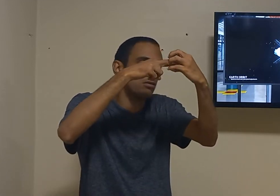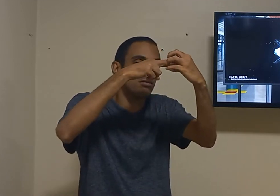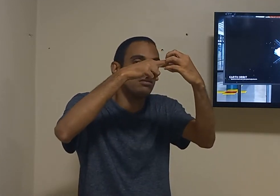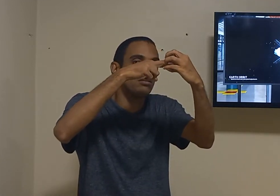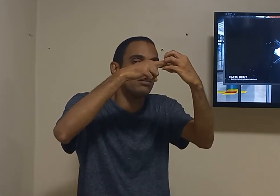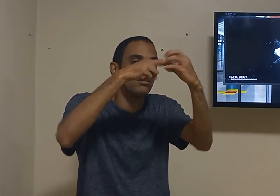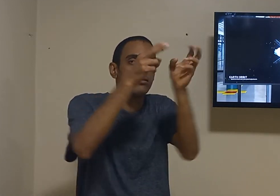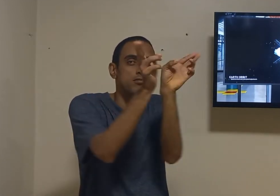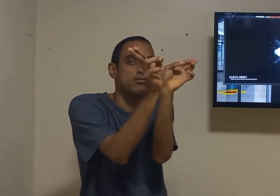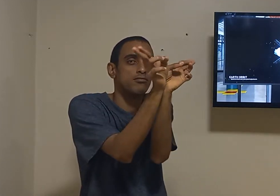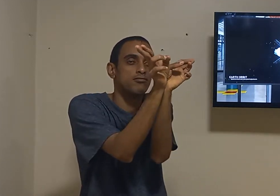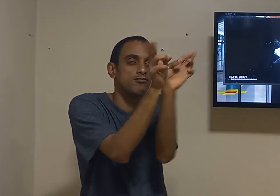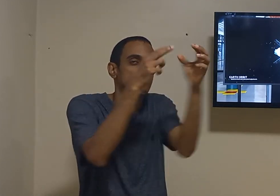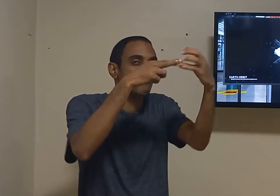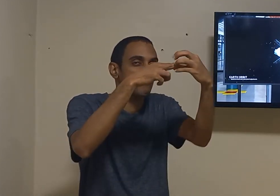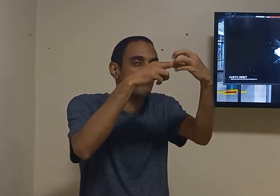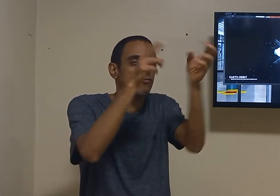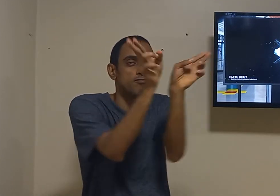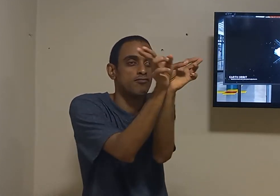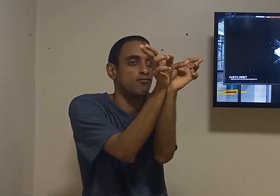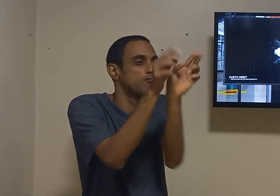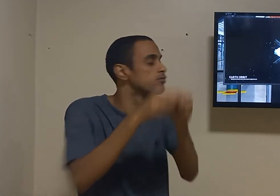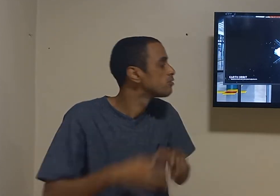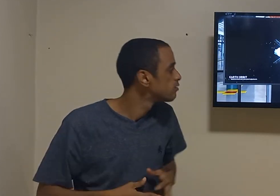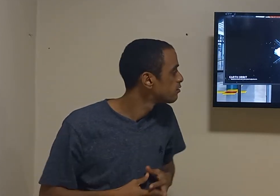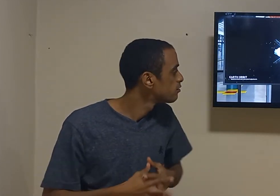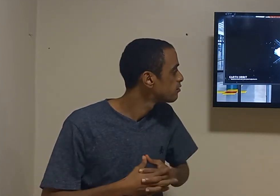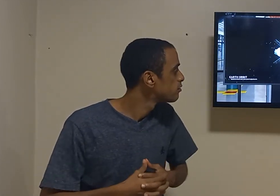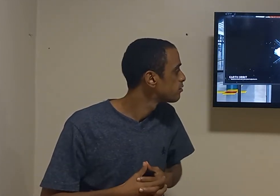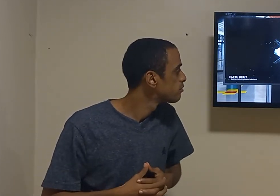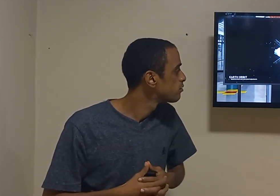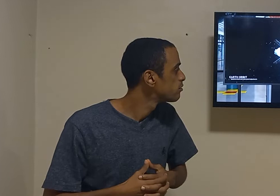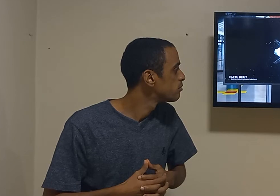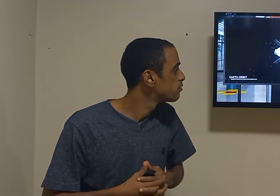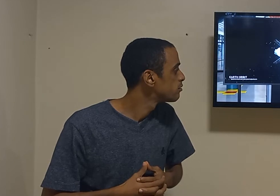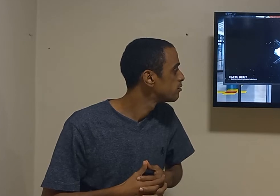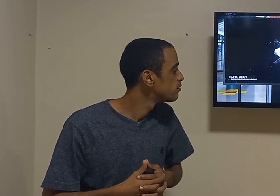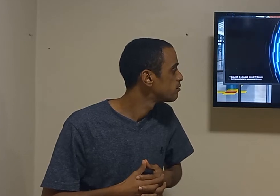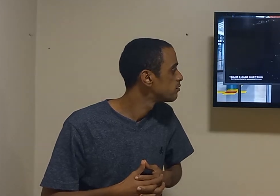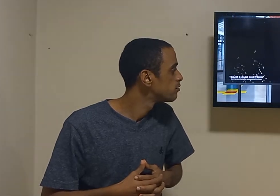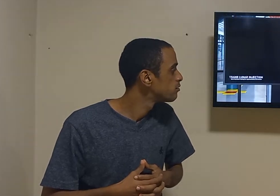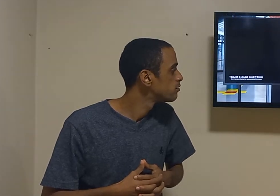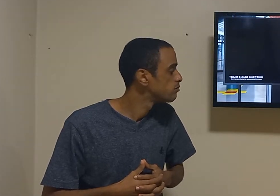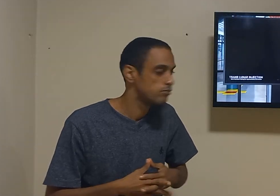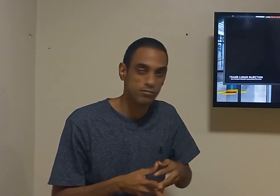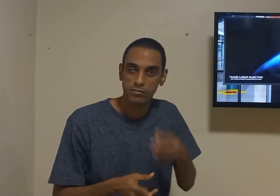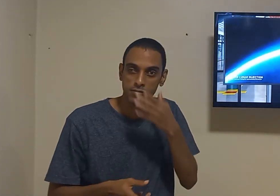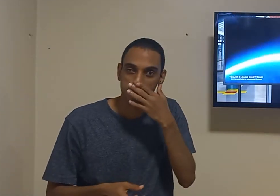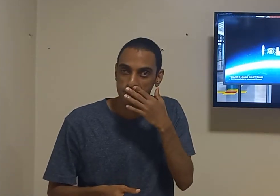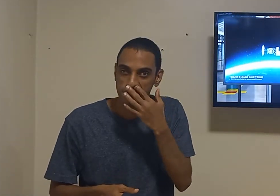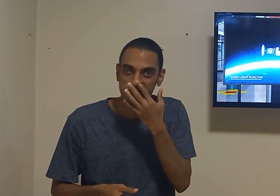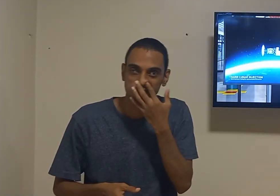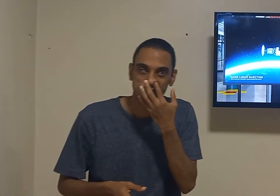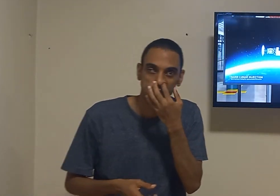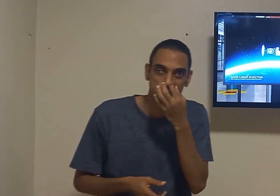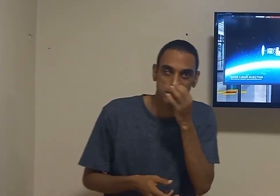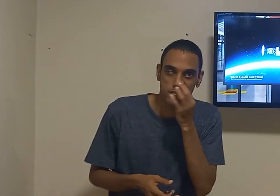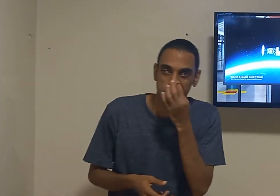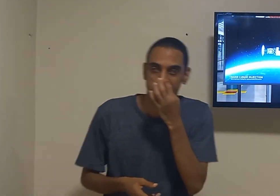make sure its systems are functioning as we expect before we commit to sending it to the Moon. That happens